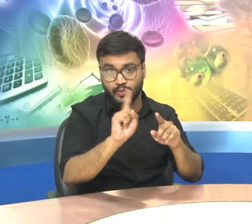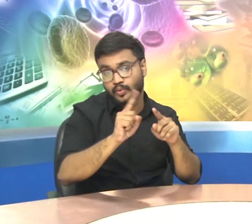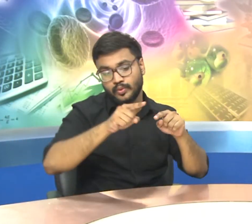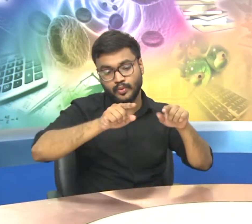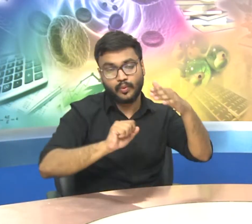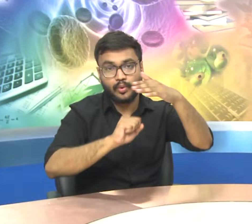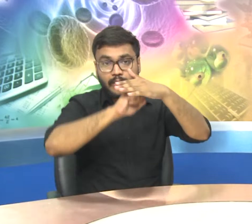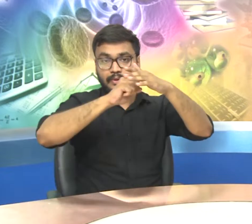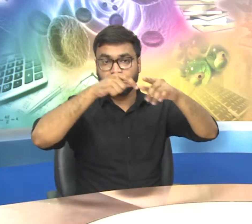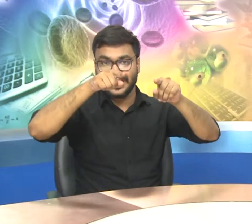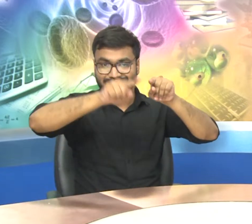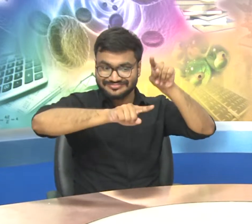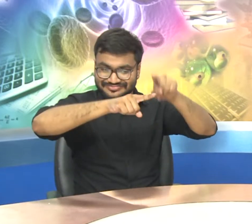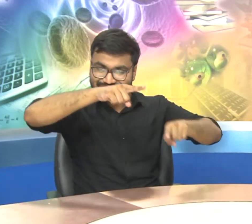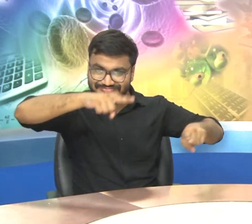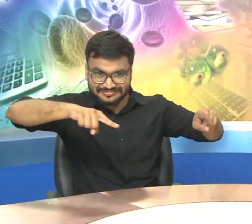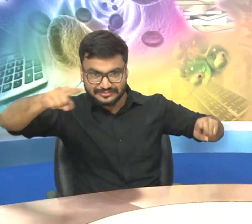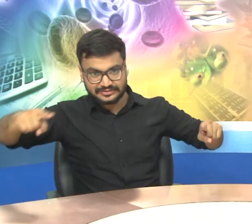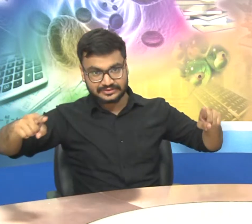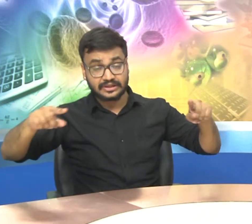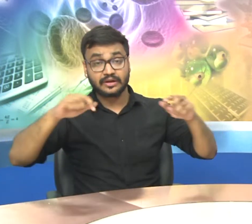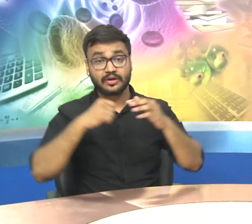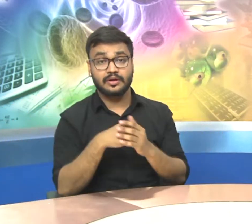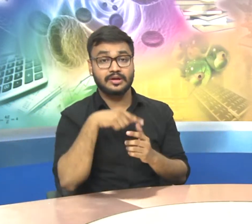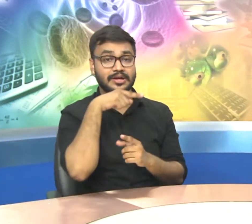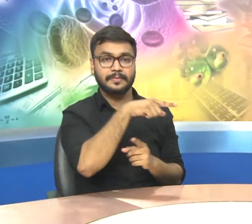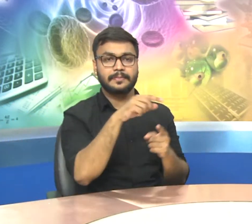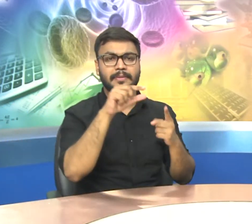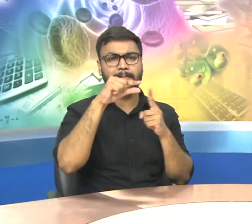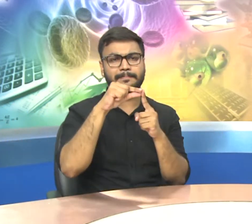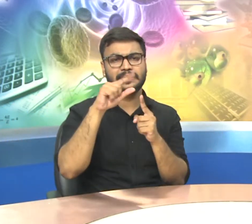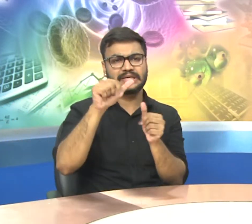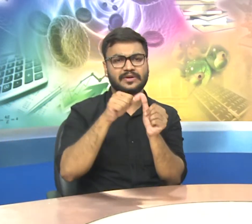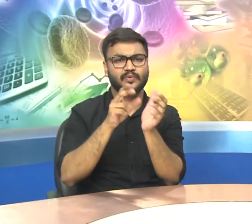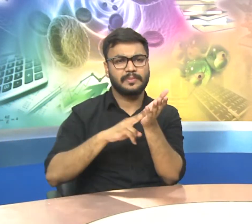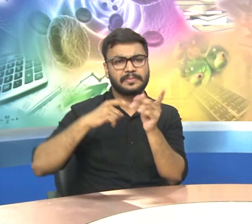Plankton are tiny organisms that float in the water.